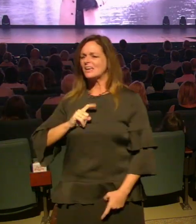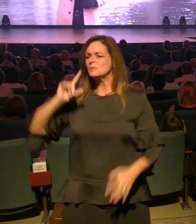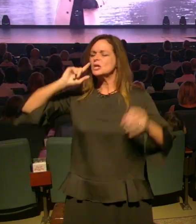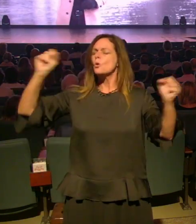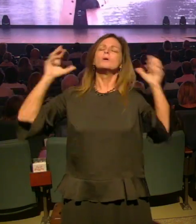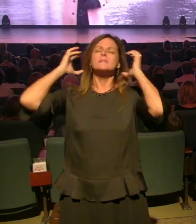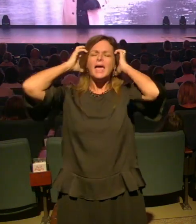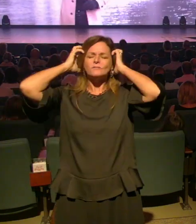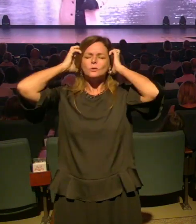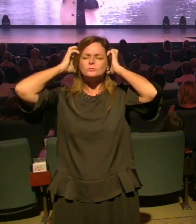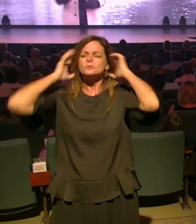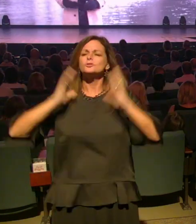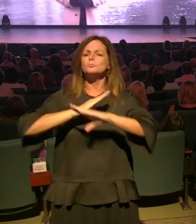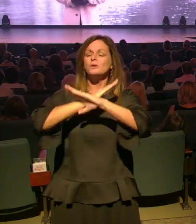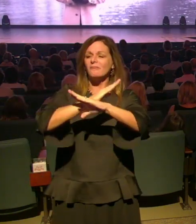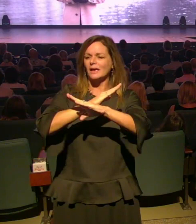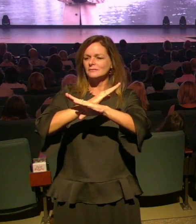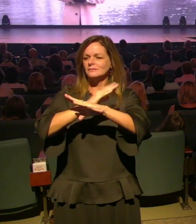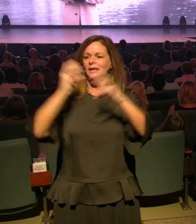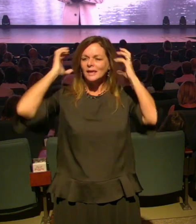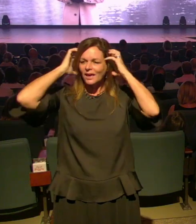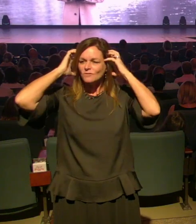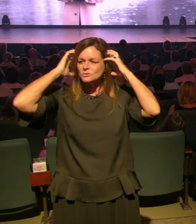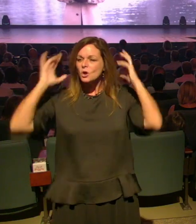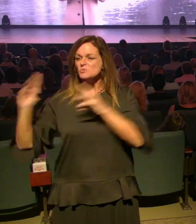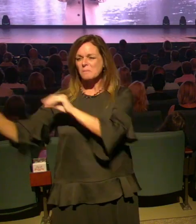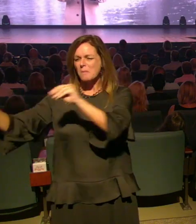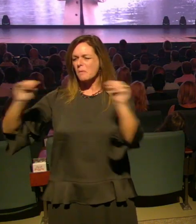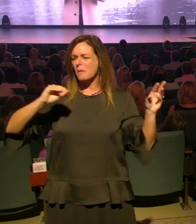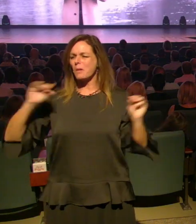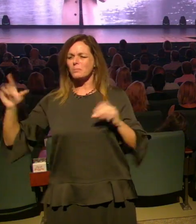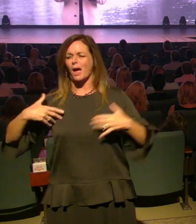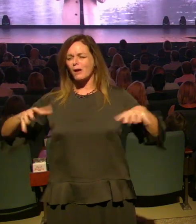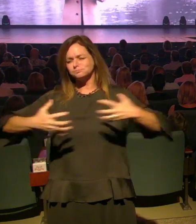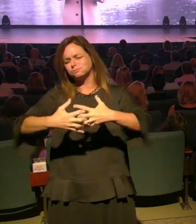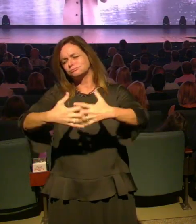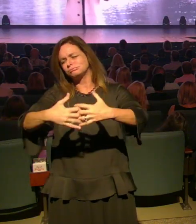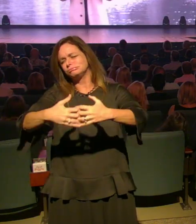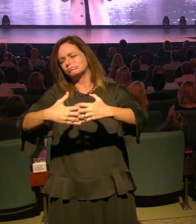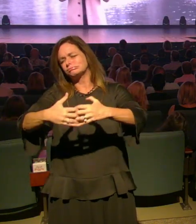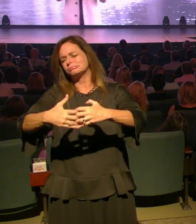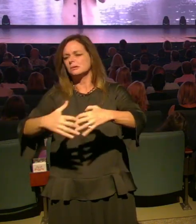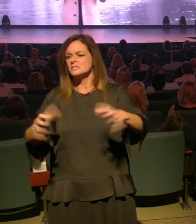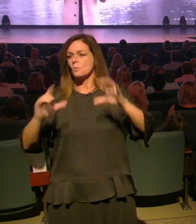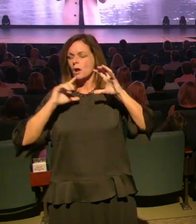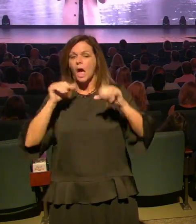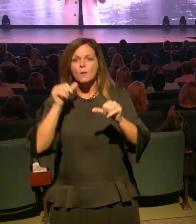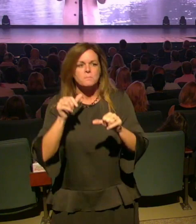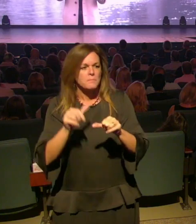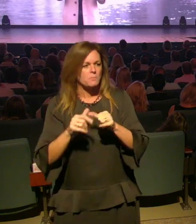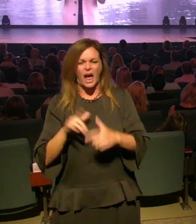noise-canceling headphones. They knew I traveled a lot and would put them to good use. And I remember when I took that first trip with those new headphones, I had